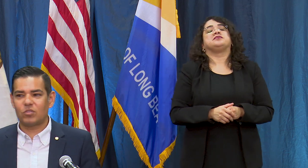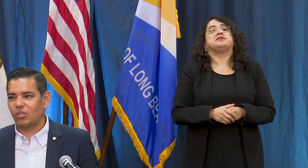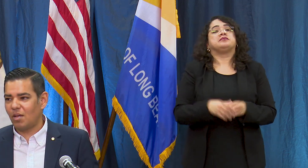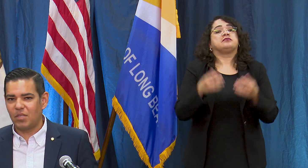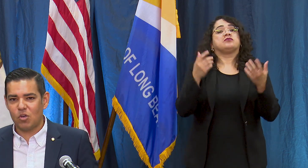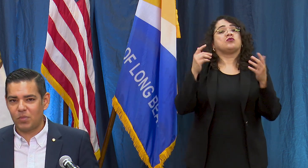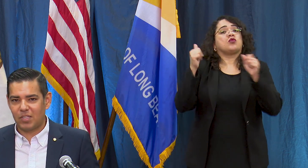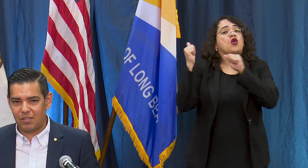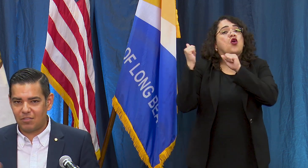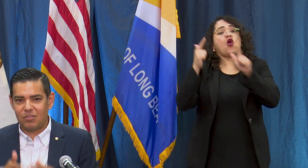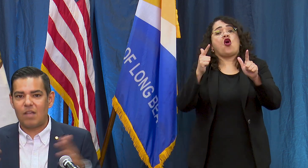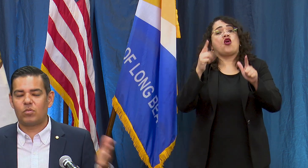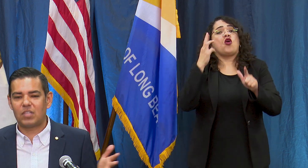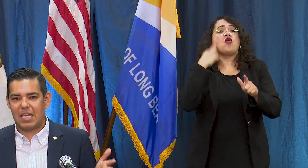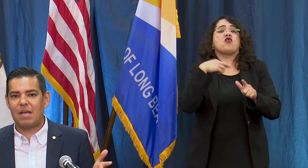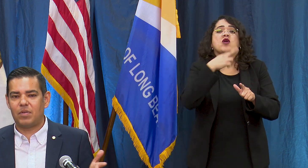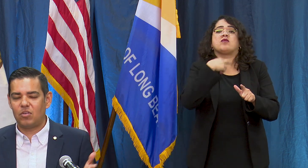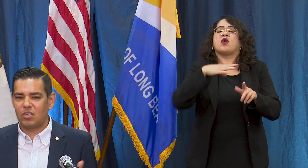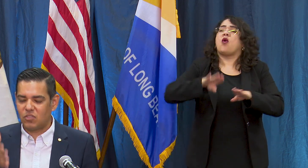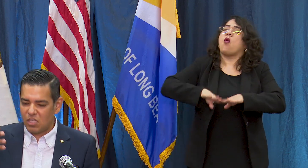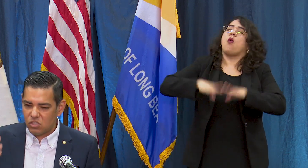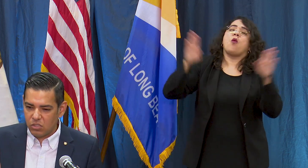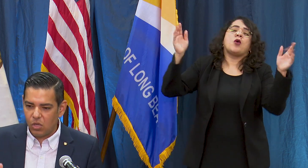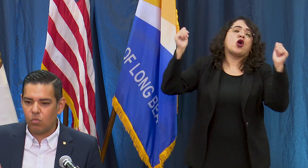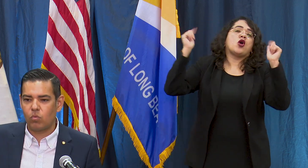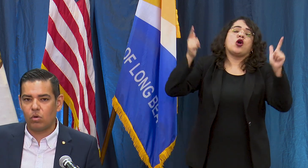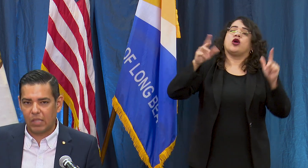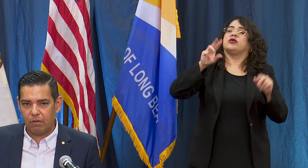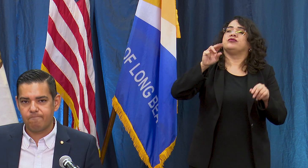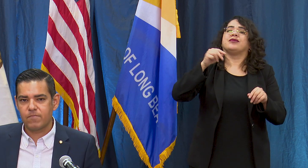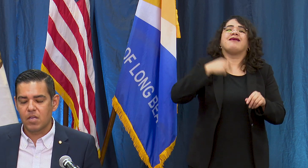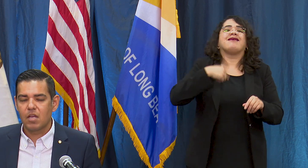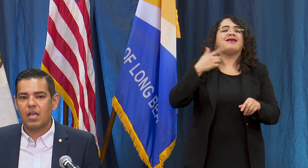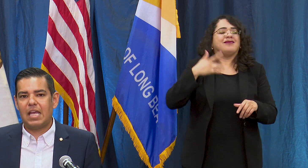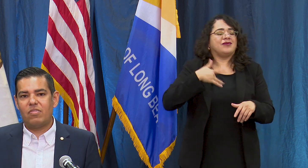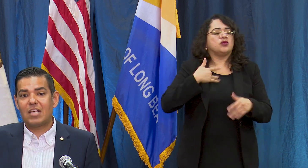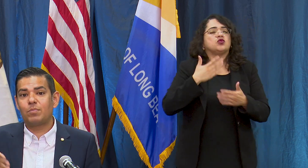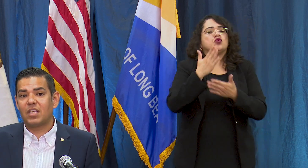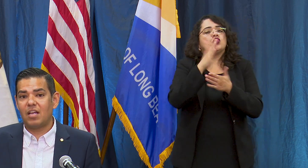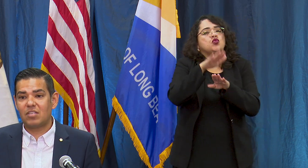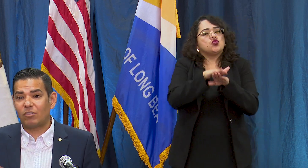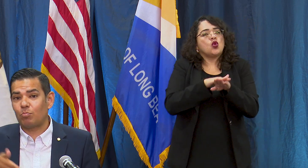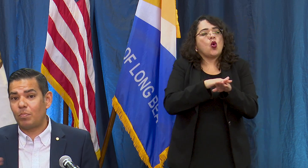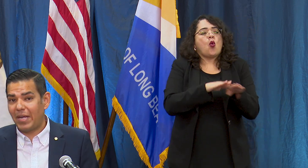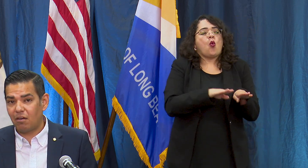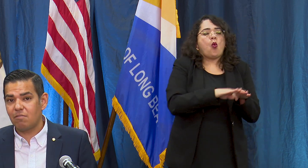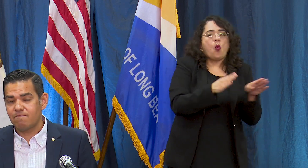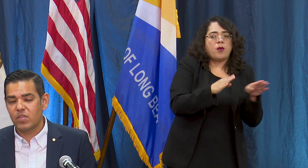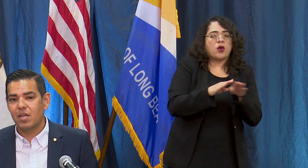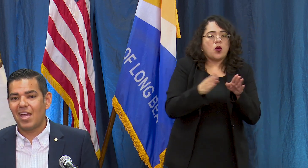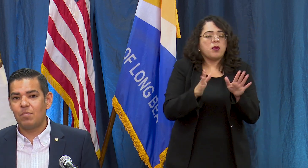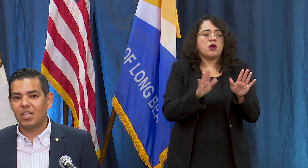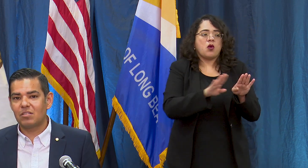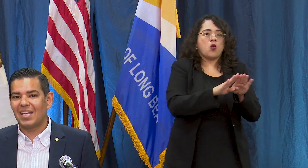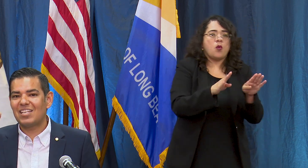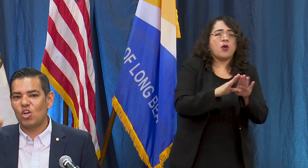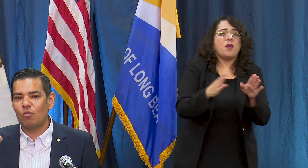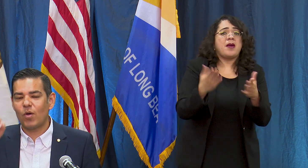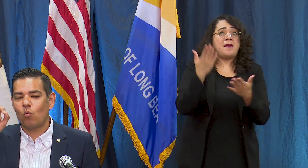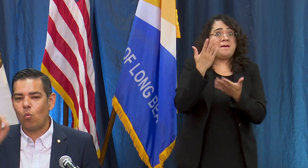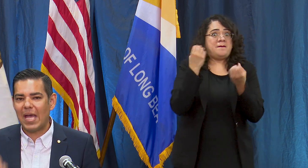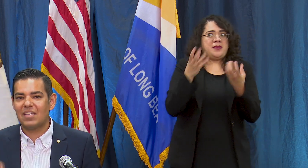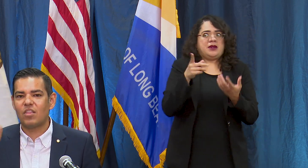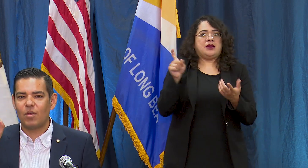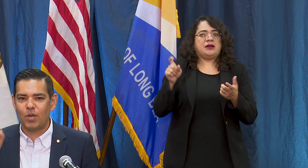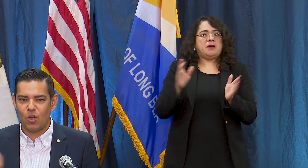the restaurants in Long Beach open tonight. This is not what's going to happen. You're going to see a slow rollout. And that's because they have to prepare and because they know